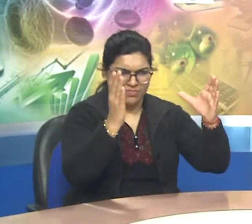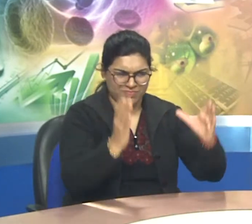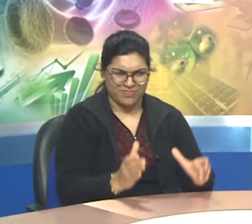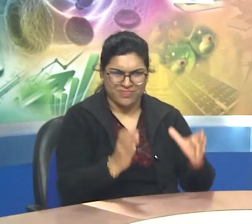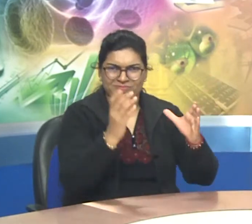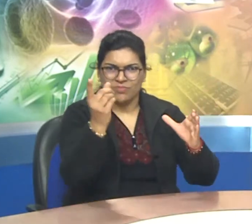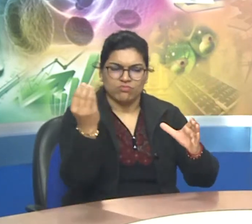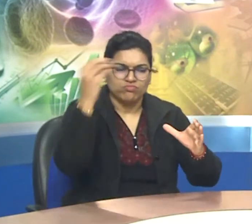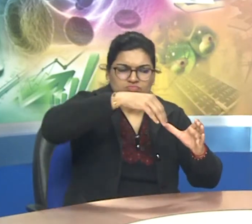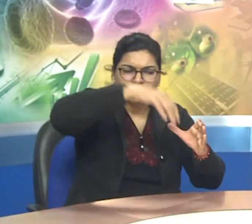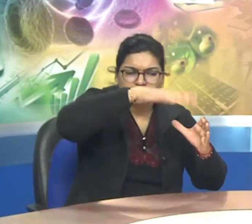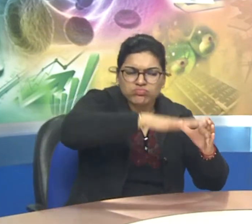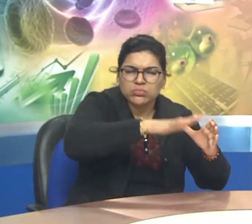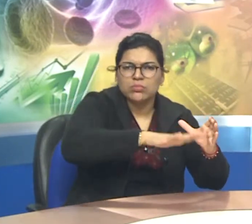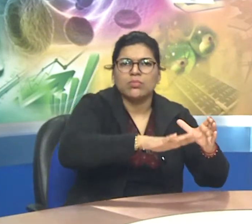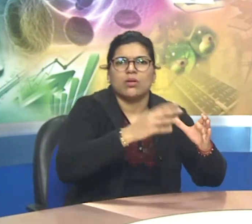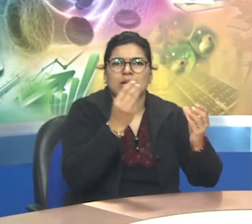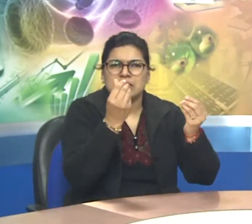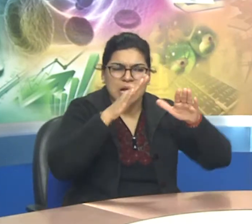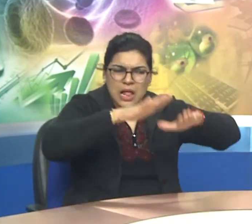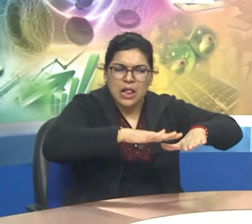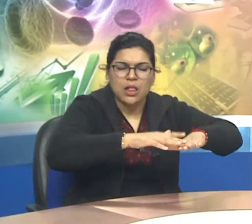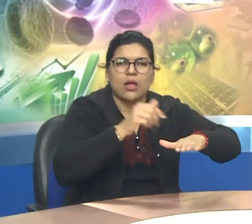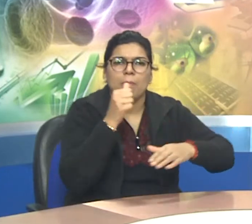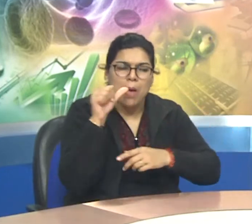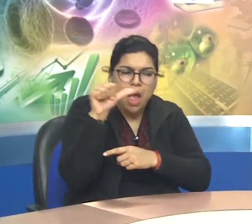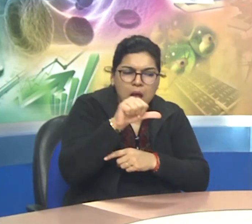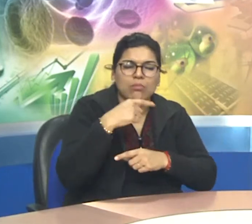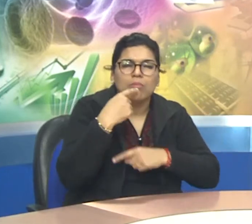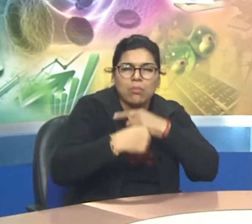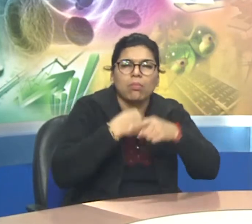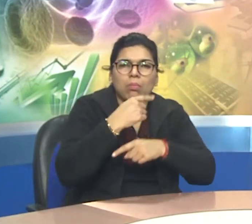that can also be kept separately and can be converted